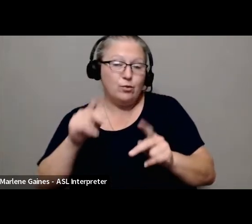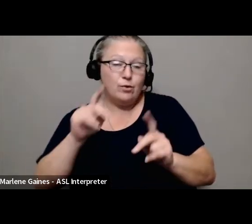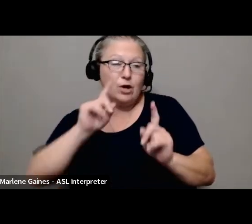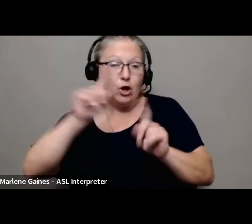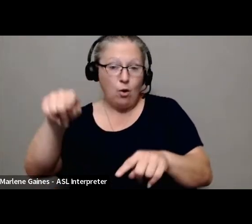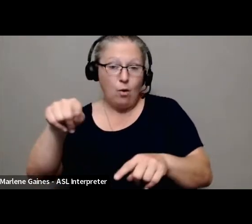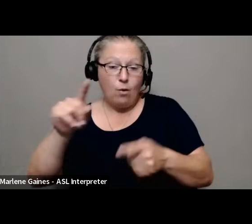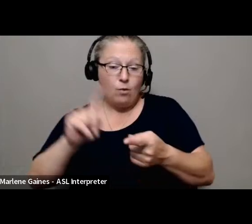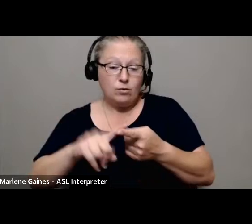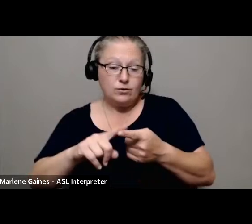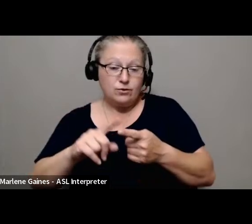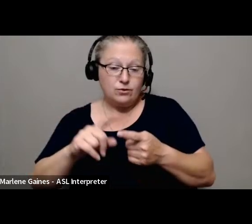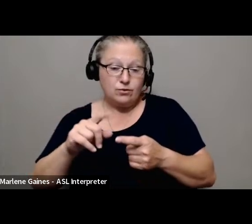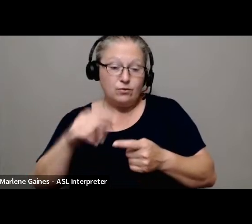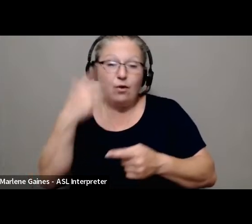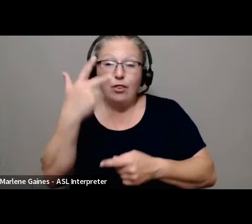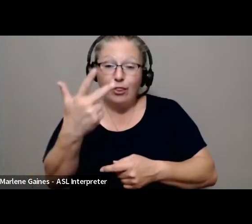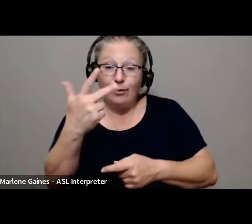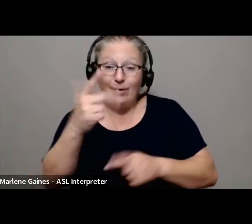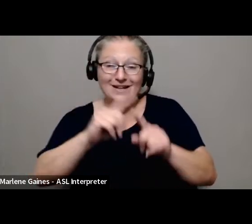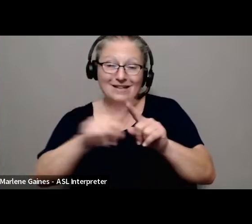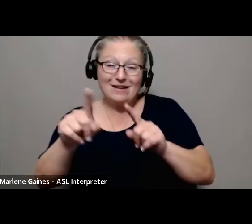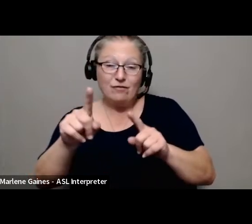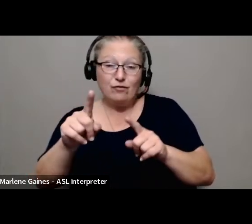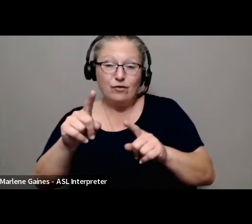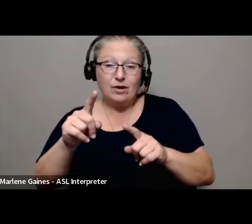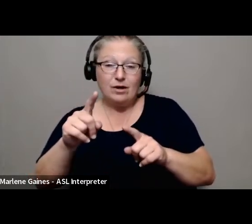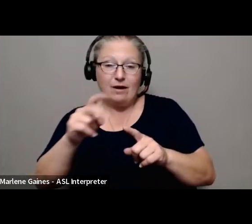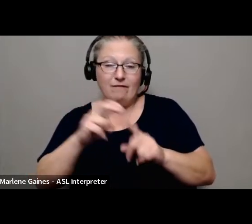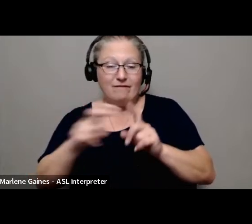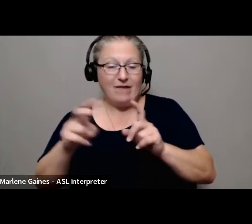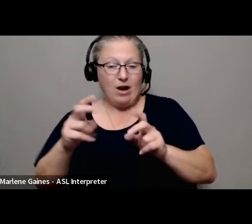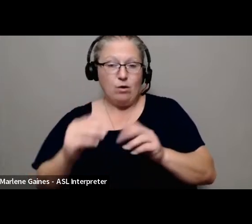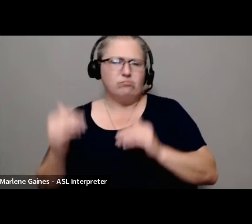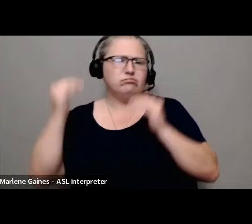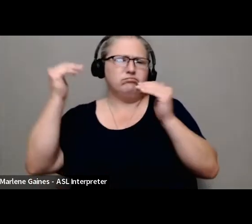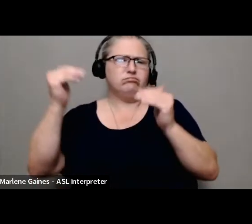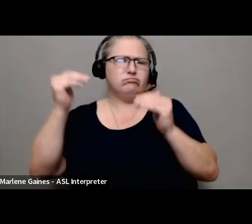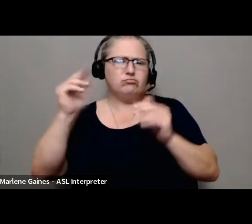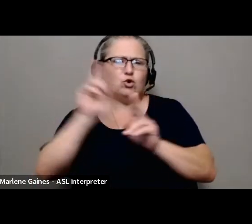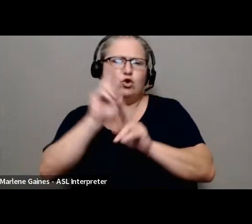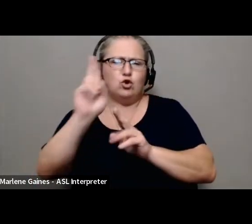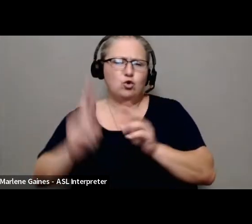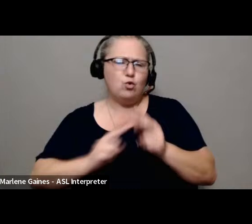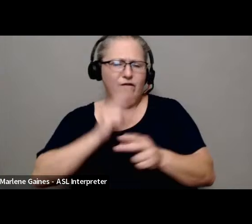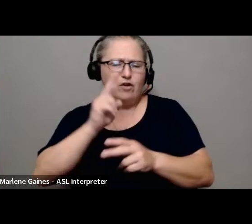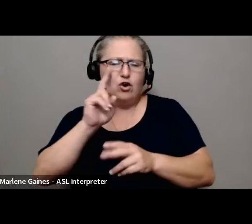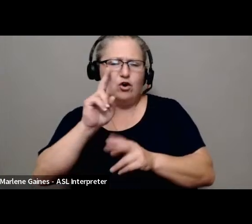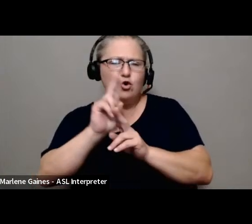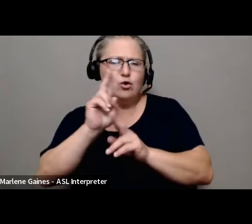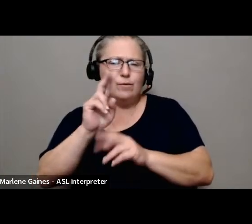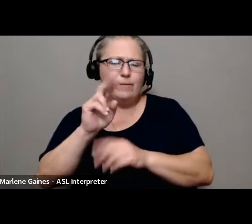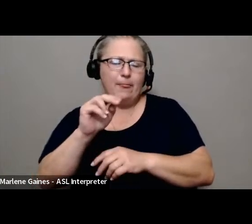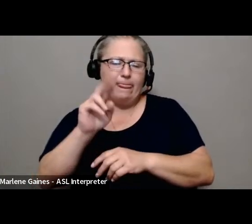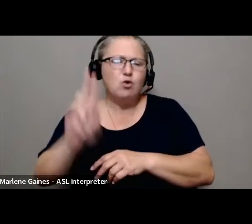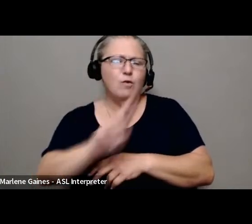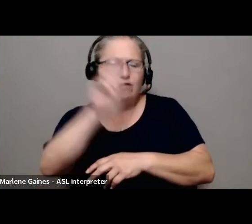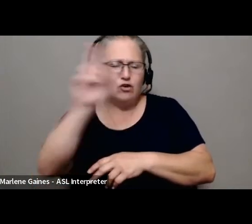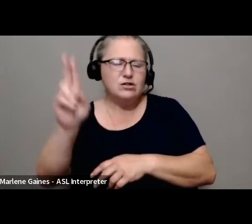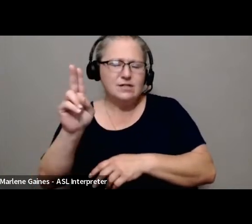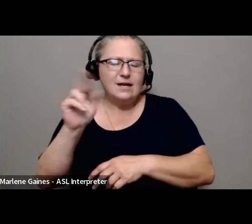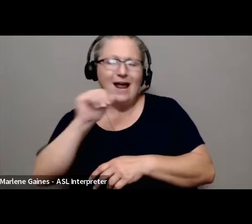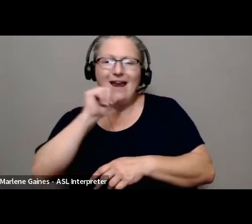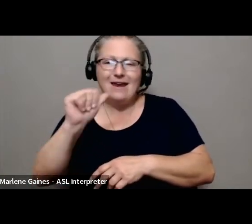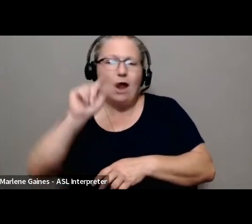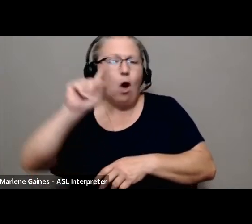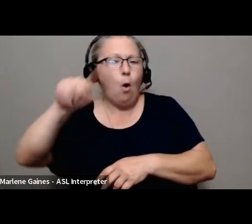go to 3 different very prestigious universities. So it's not always the